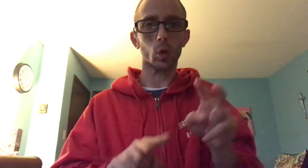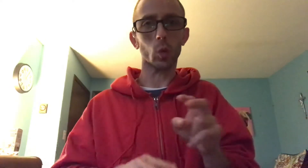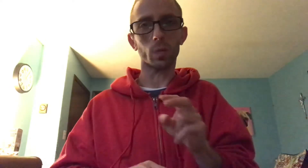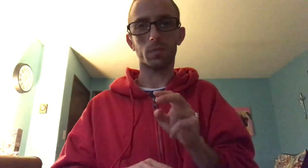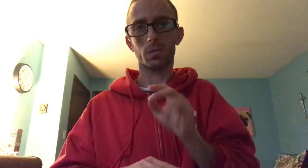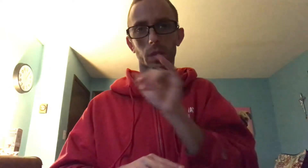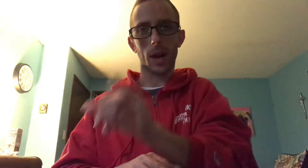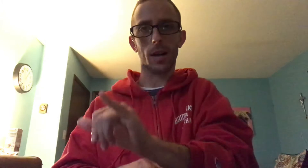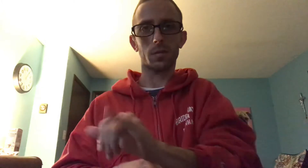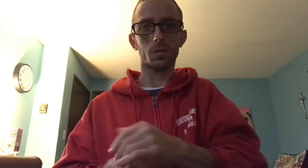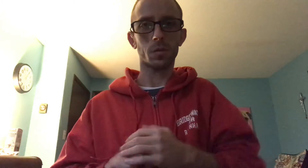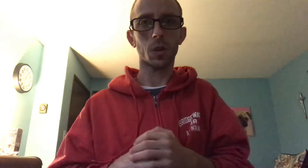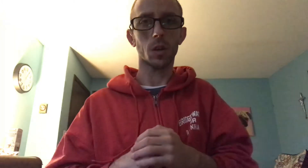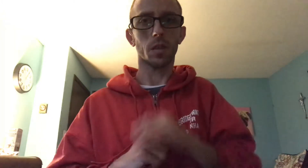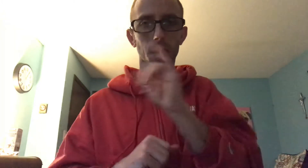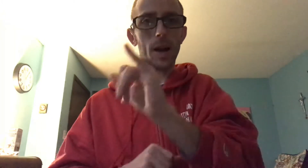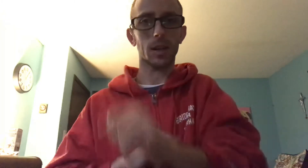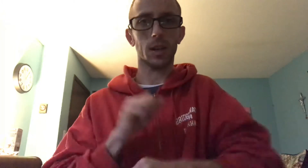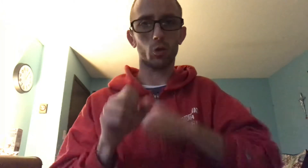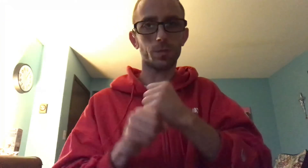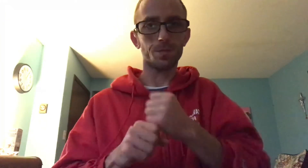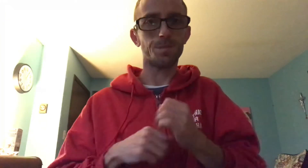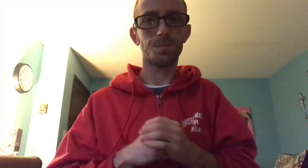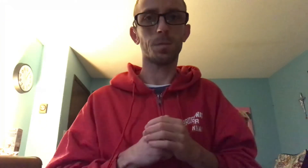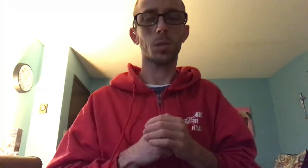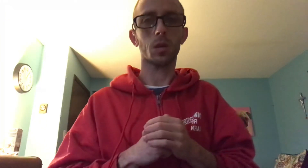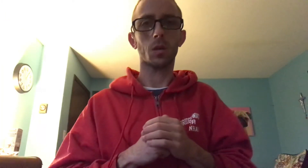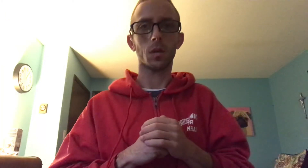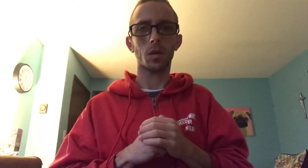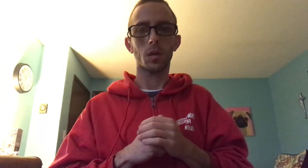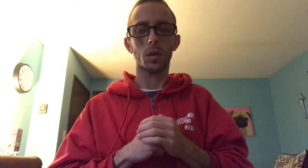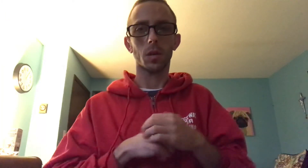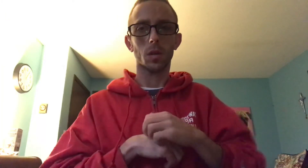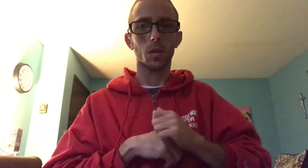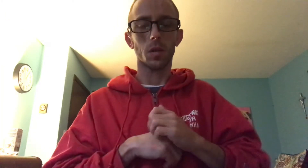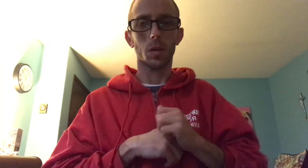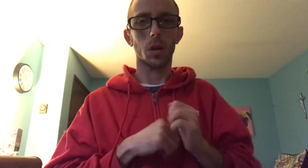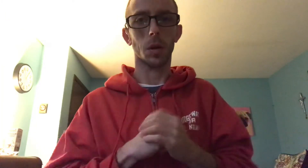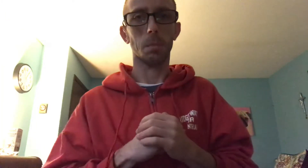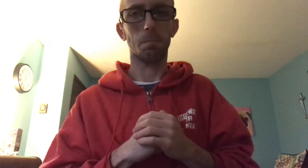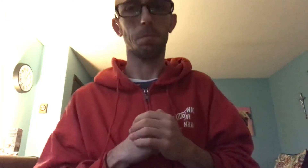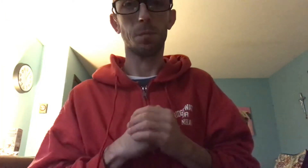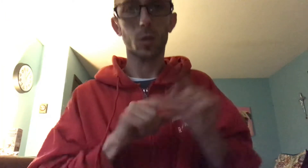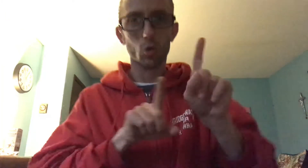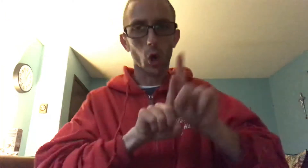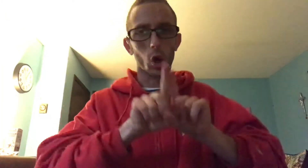that, that year. Um, bra,